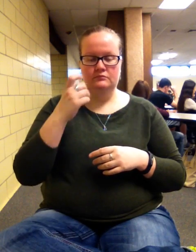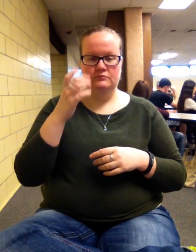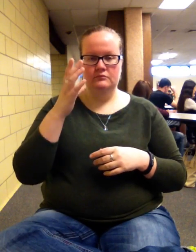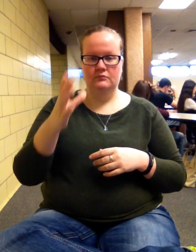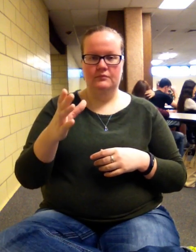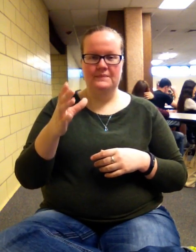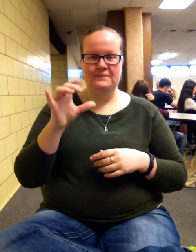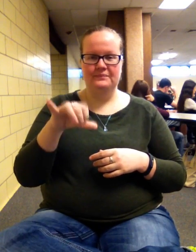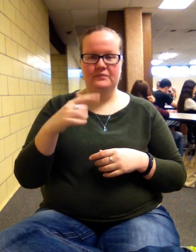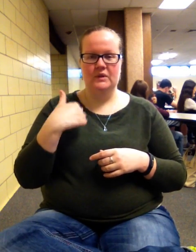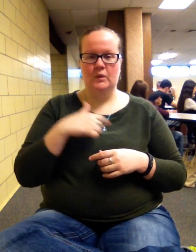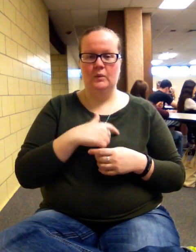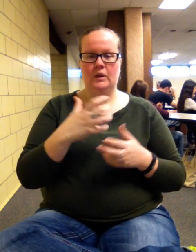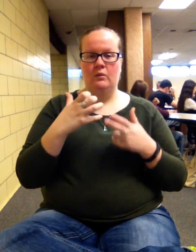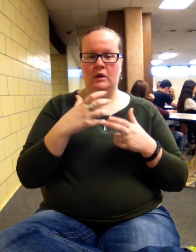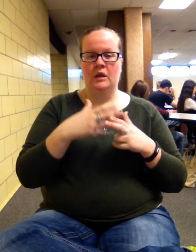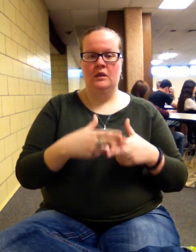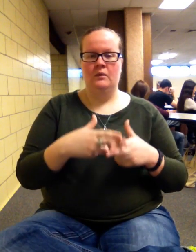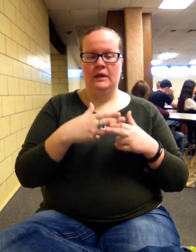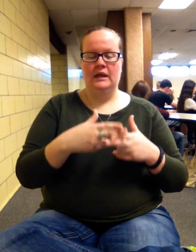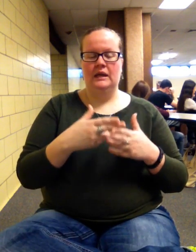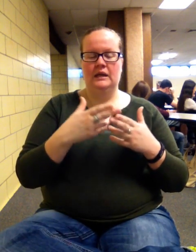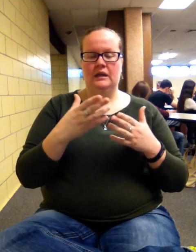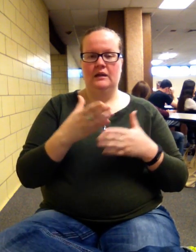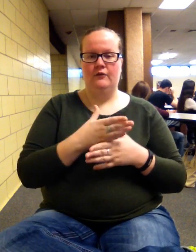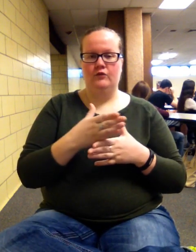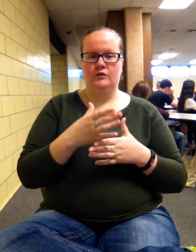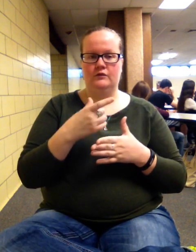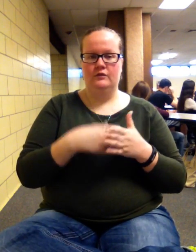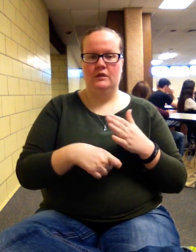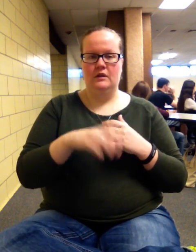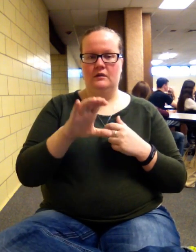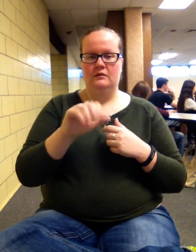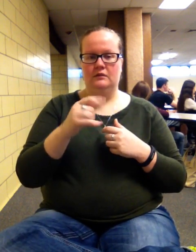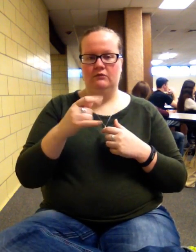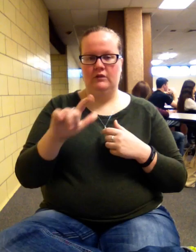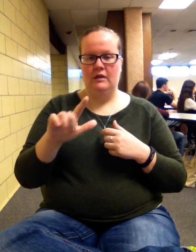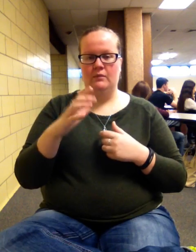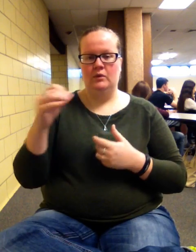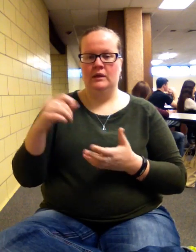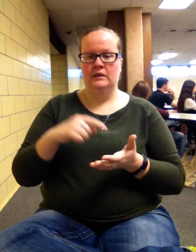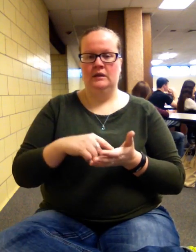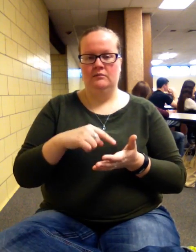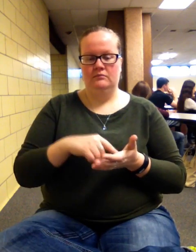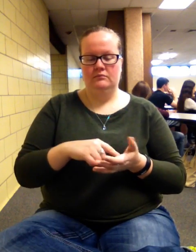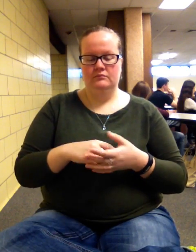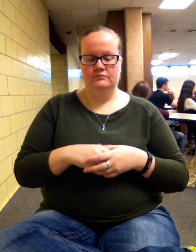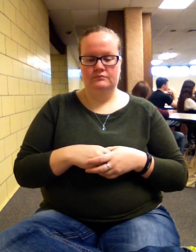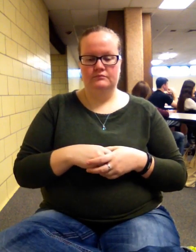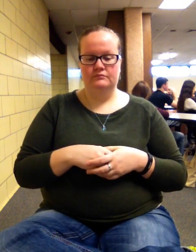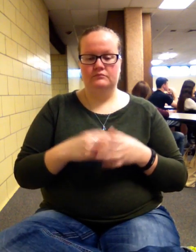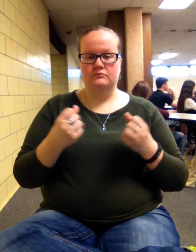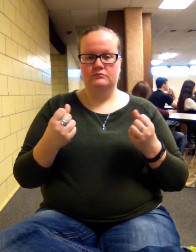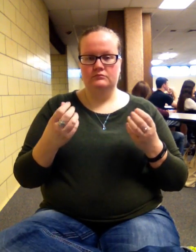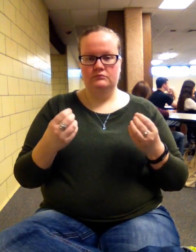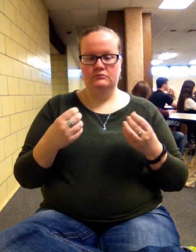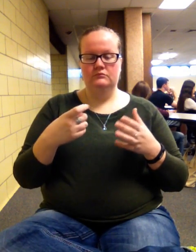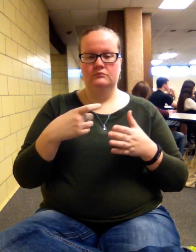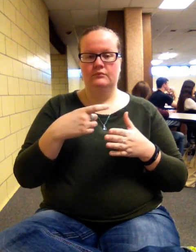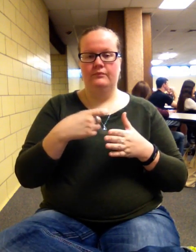we want the weighted average of the cost of capital and the cost of debt. So So the cost of debt is going to